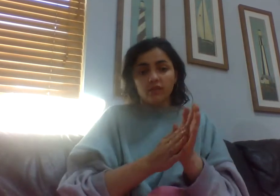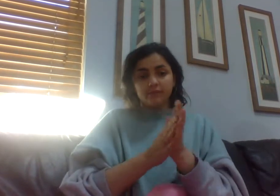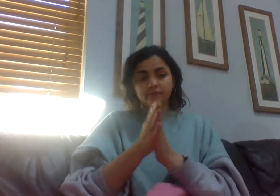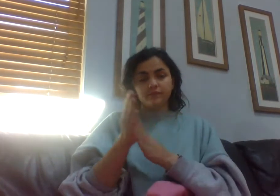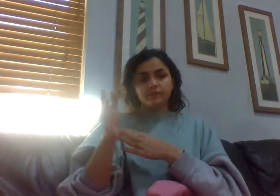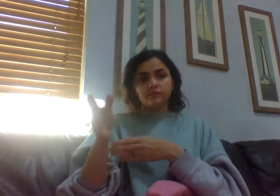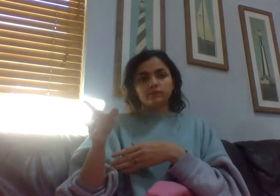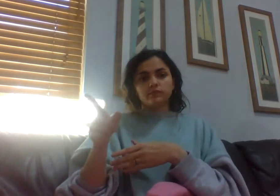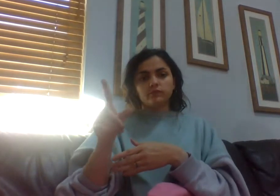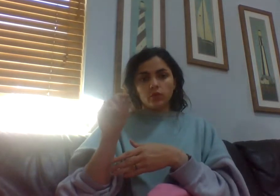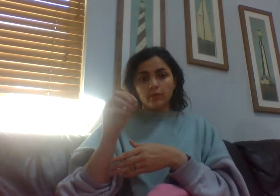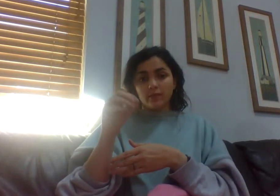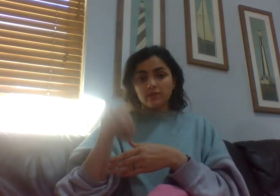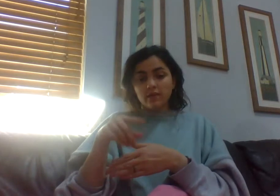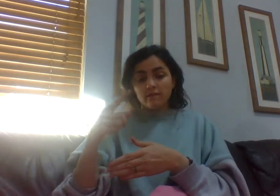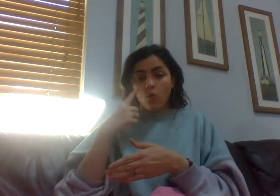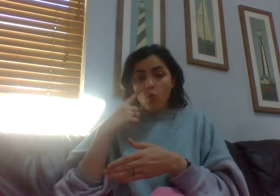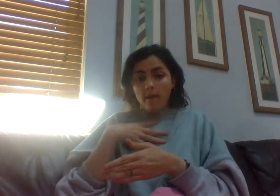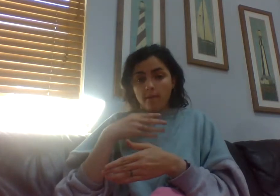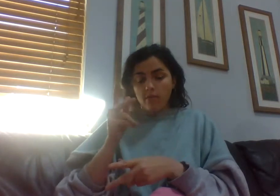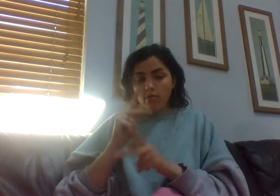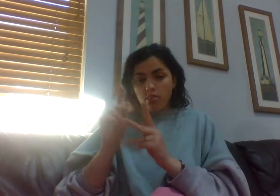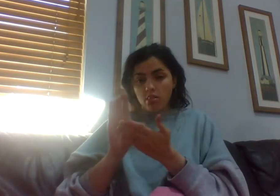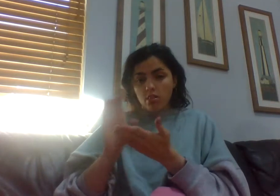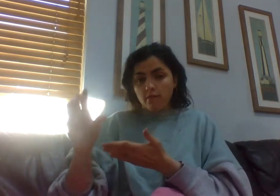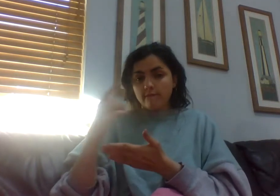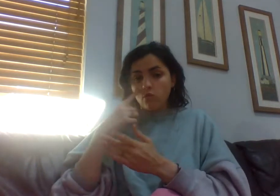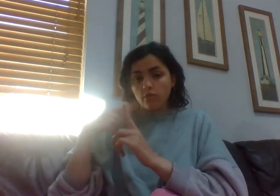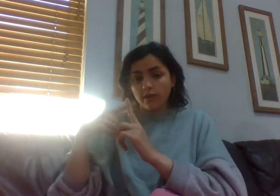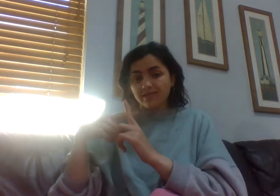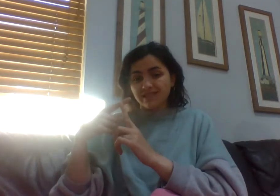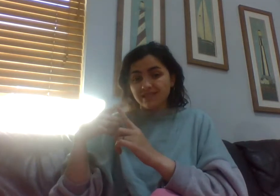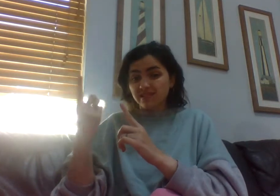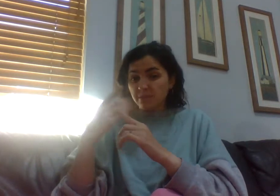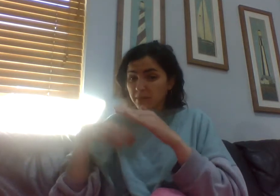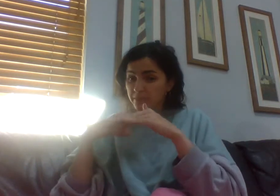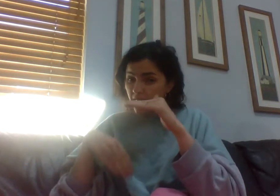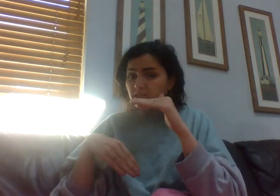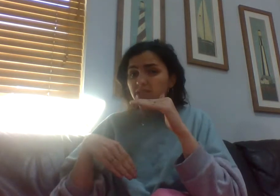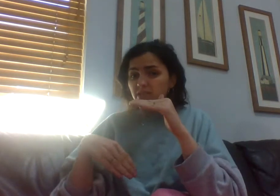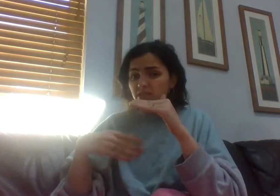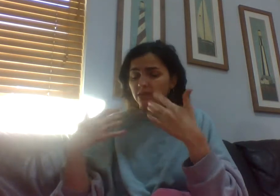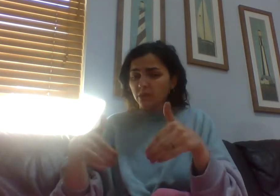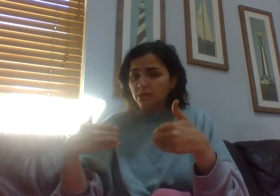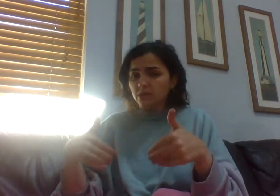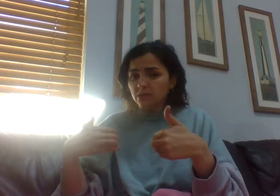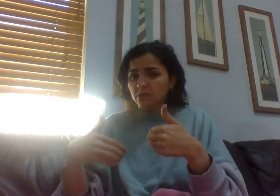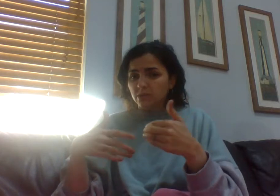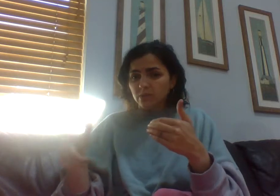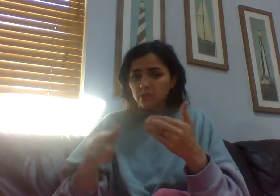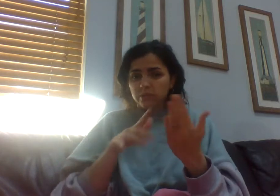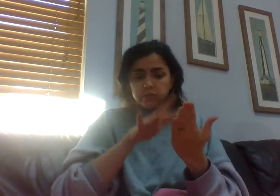sometimes even less than 20% of their average wages on rent. So you can see the levels